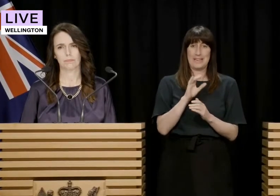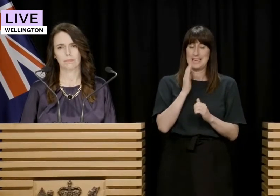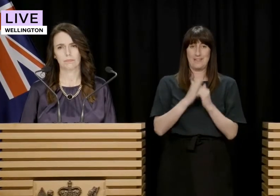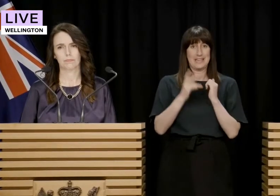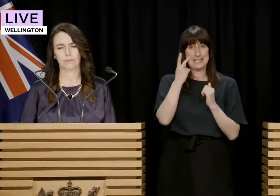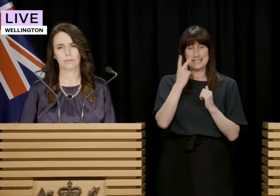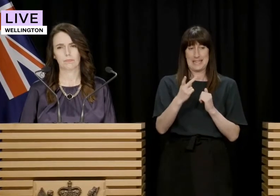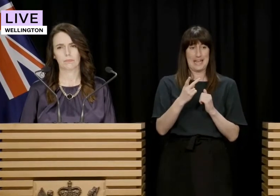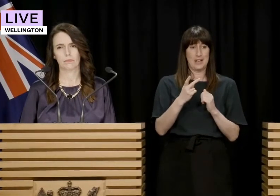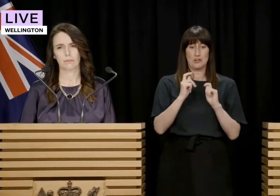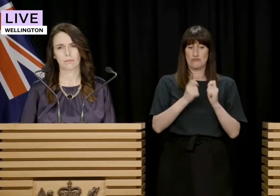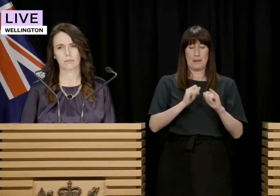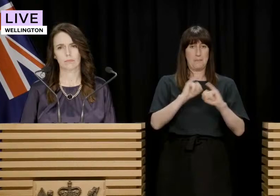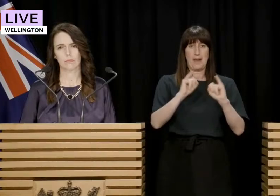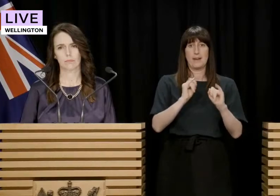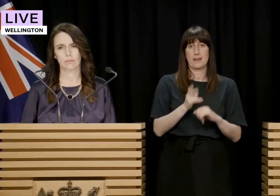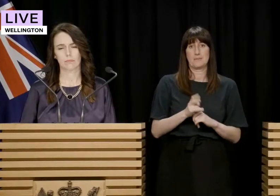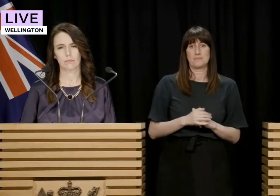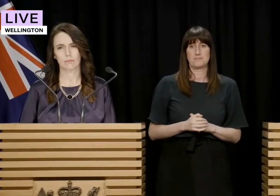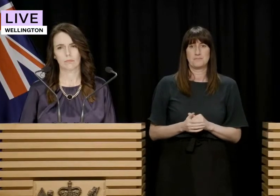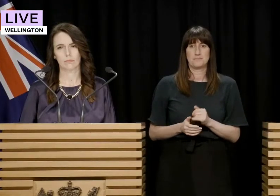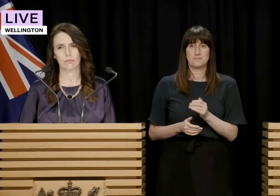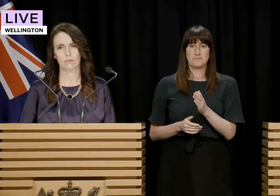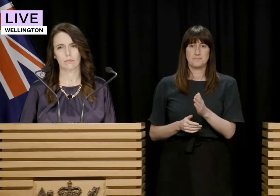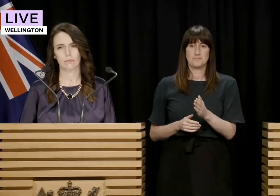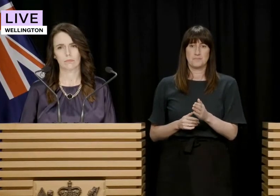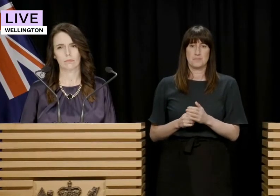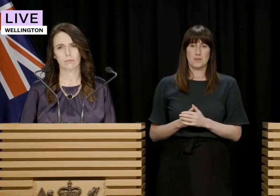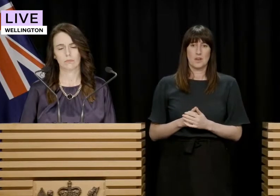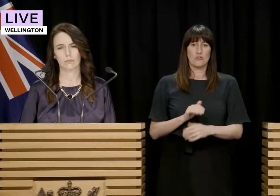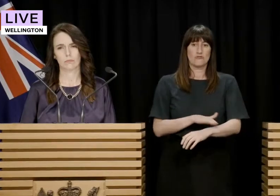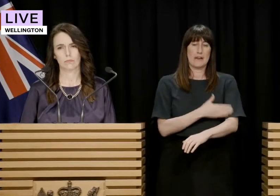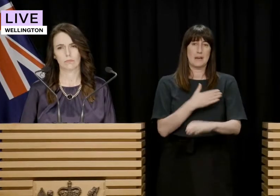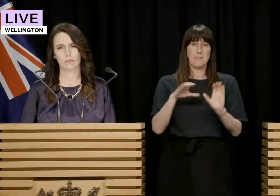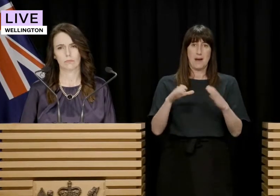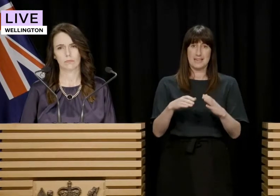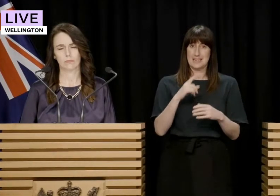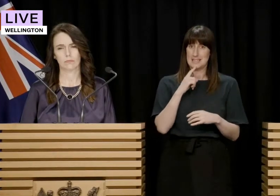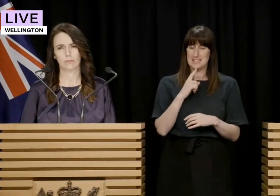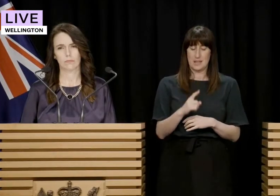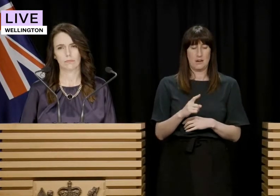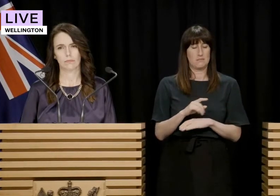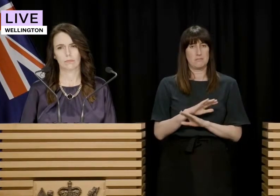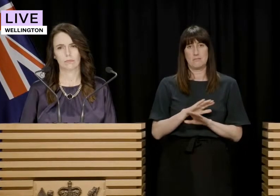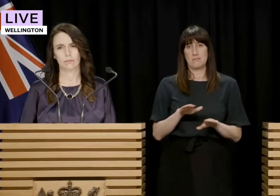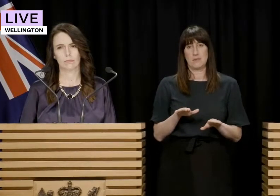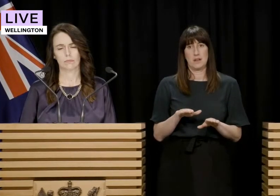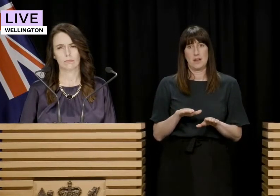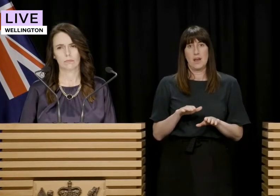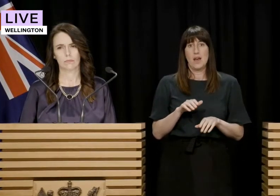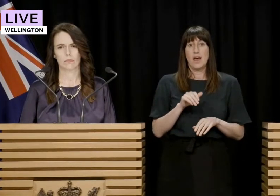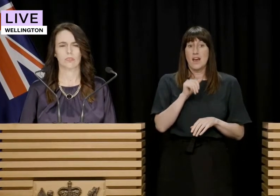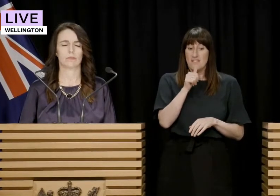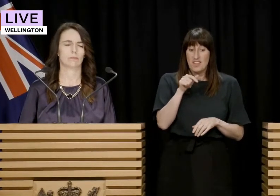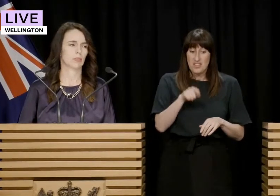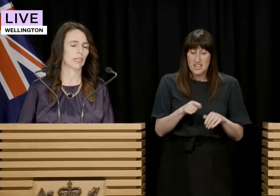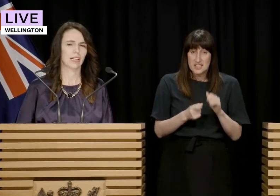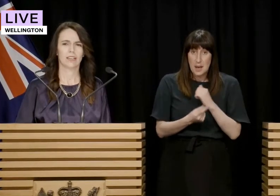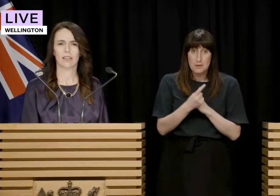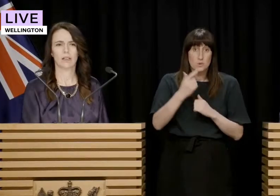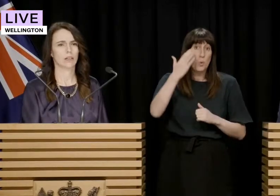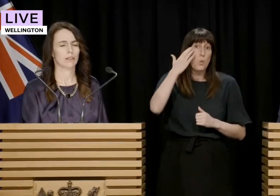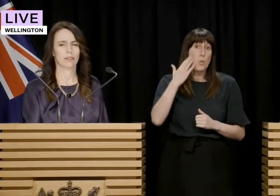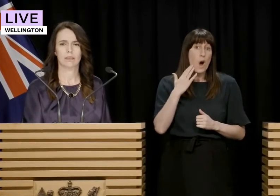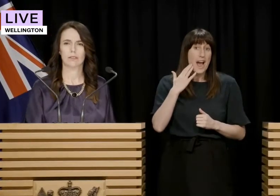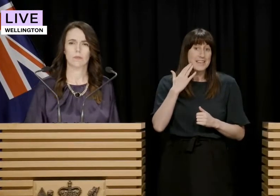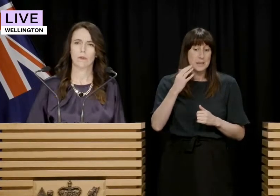of exploitation. The Greens have said today there's no way that this would be allowed to be taking place if these workers were white. Do they have a point?